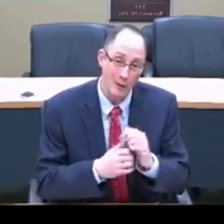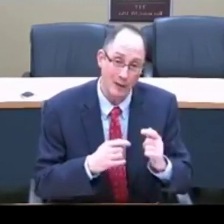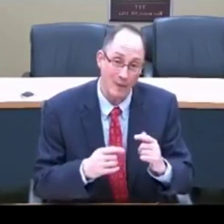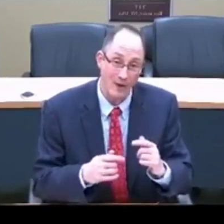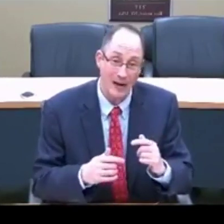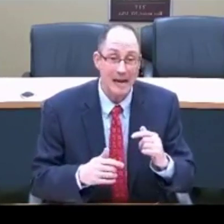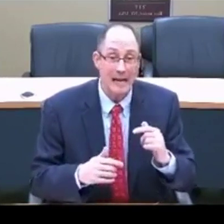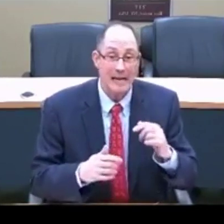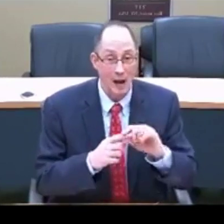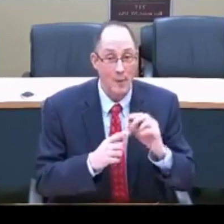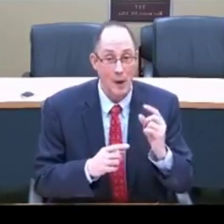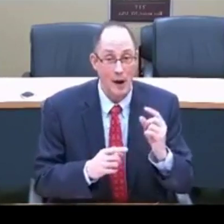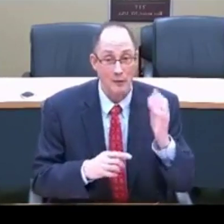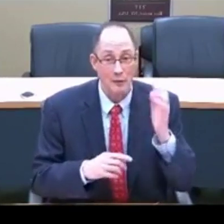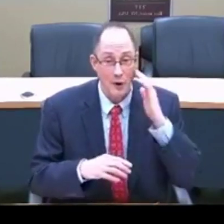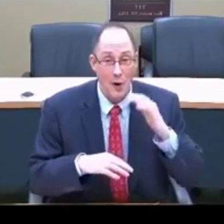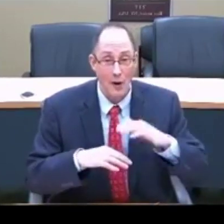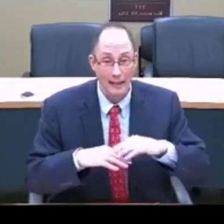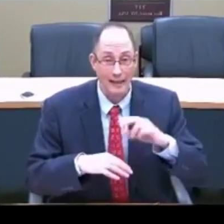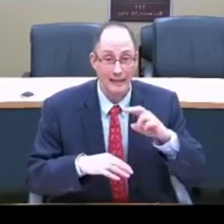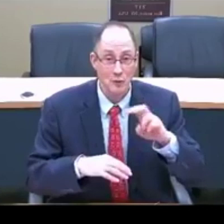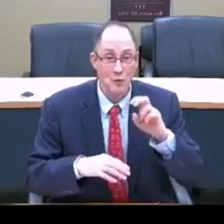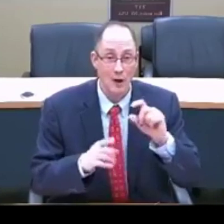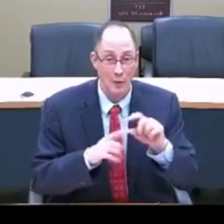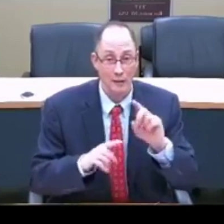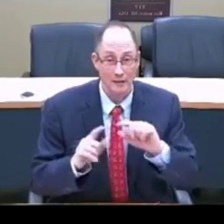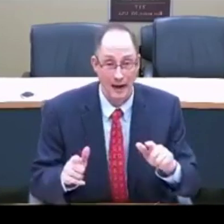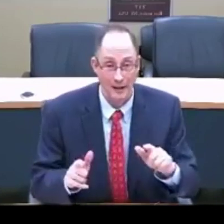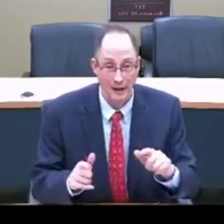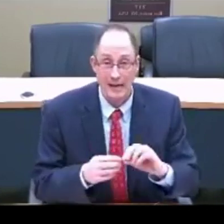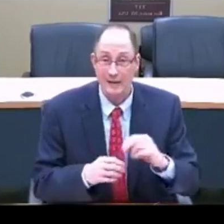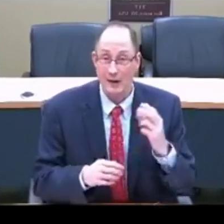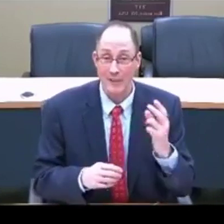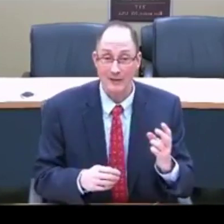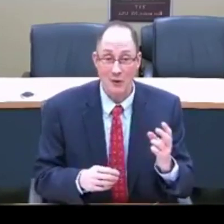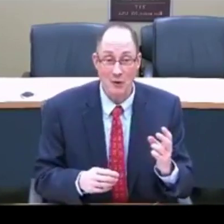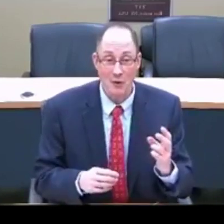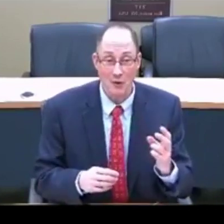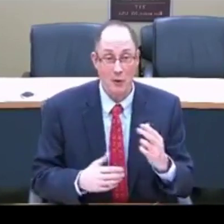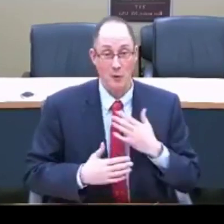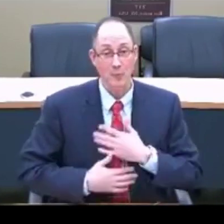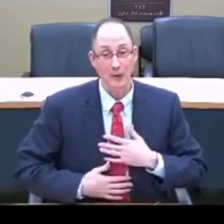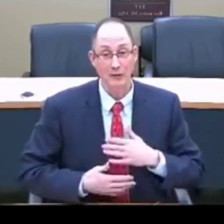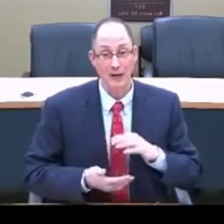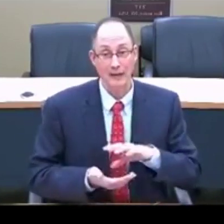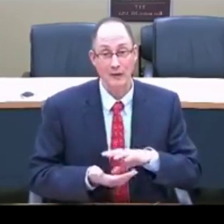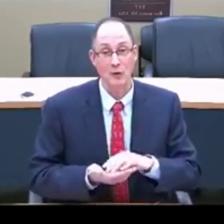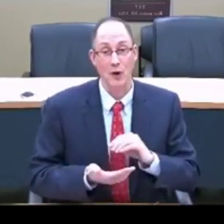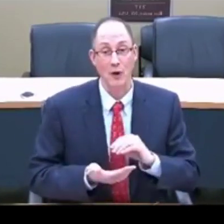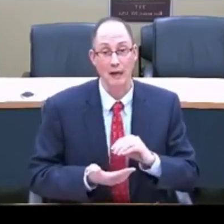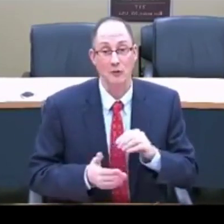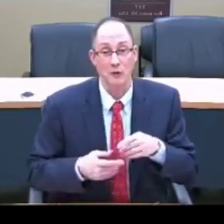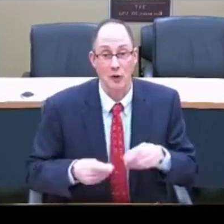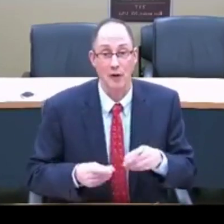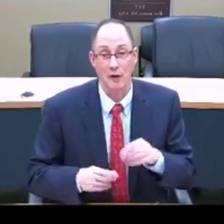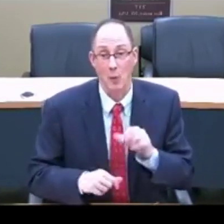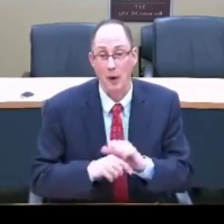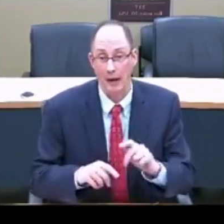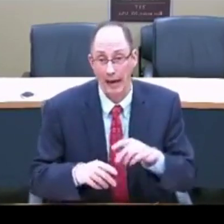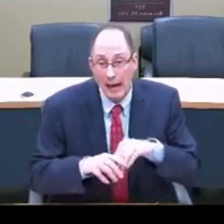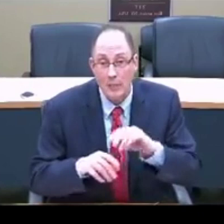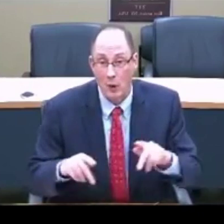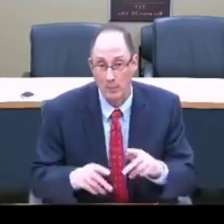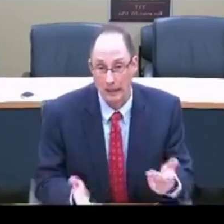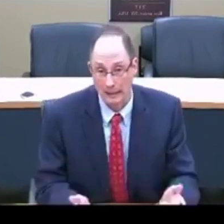with people. Number one, you know at least 200 words of sign language. Number two, we appreciate that you learn it during the work